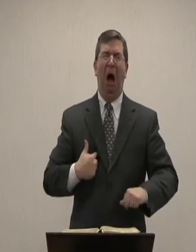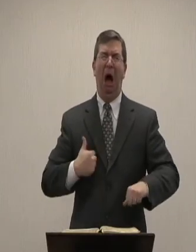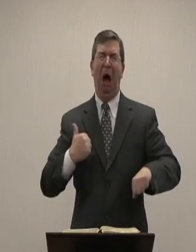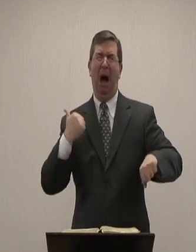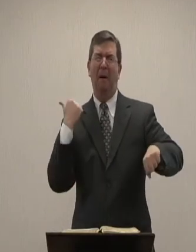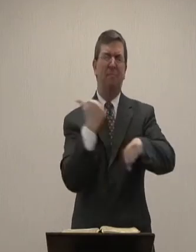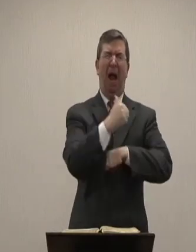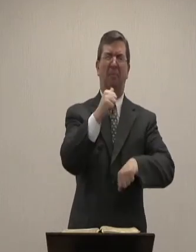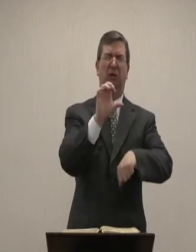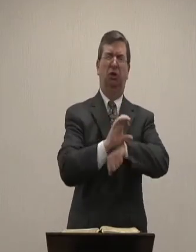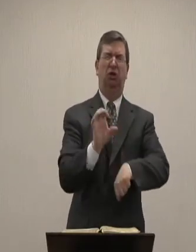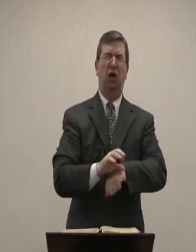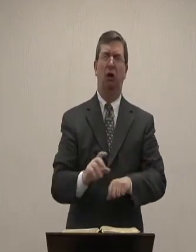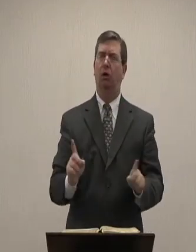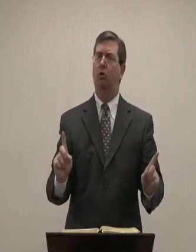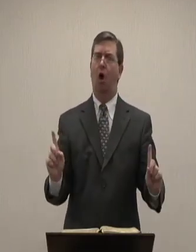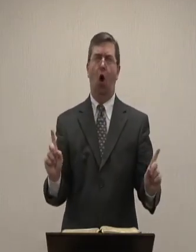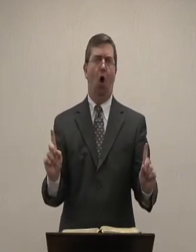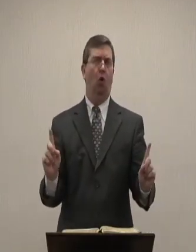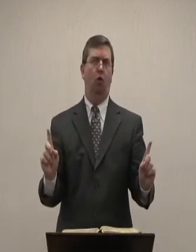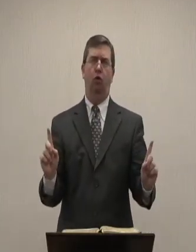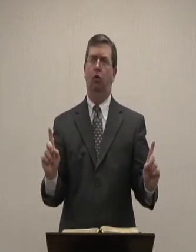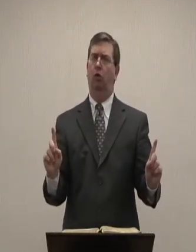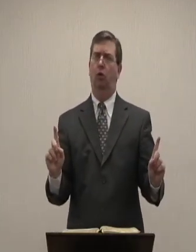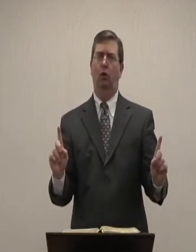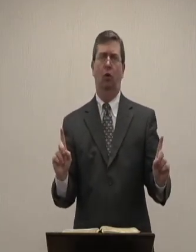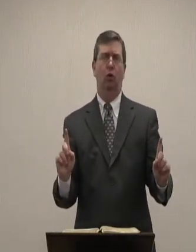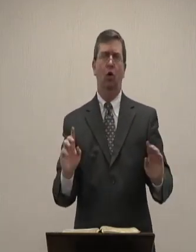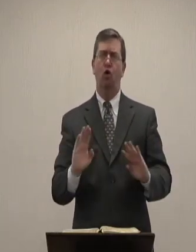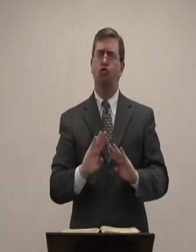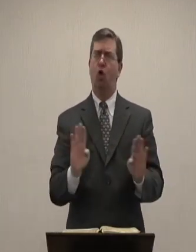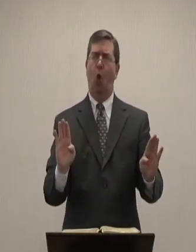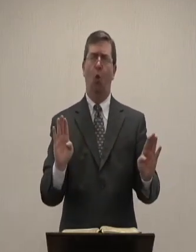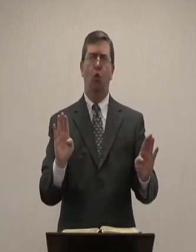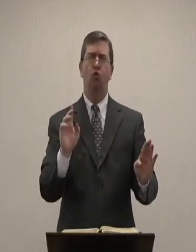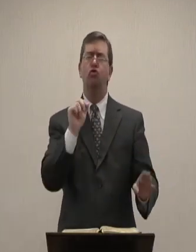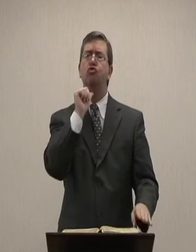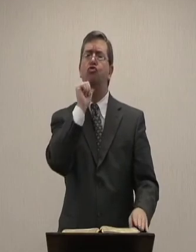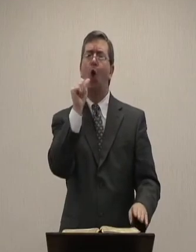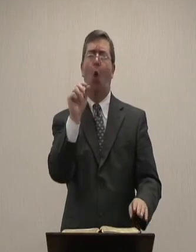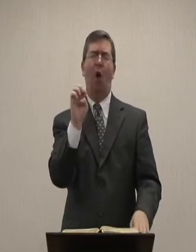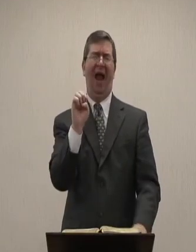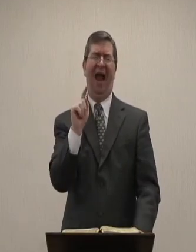school. Ah, baby, shoot. Oh. You know, sometimes people get upset. I blame the church. Go away.